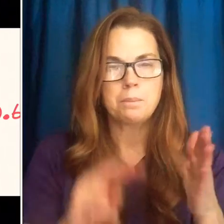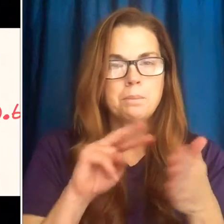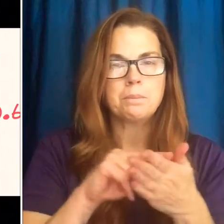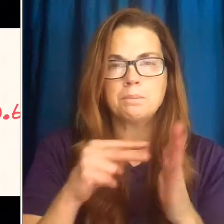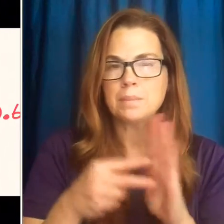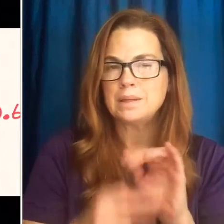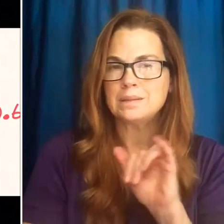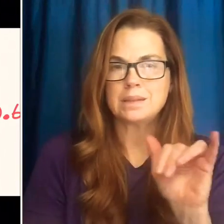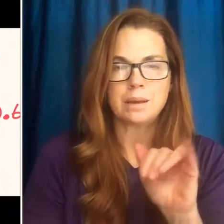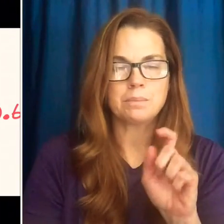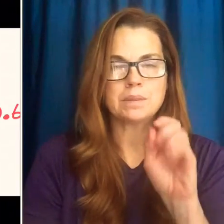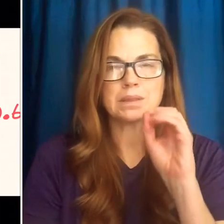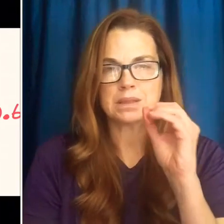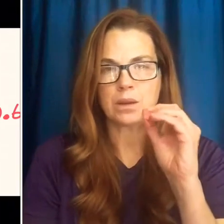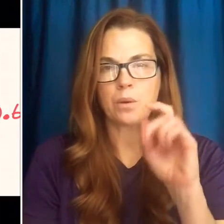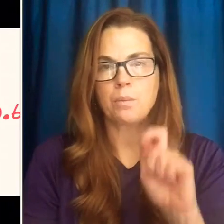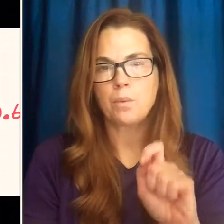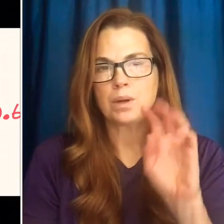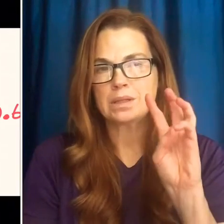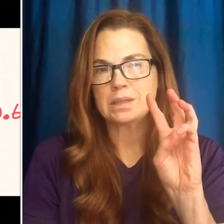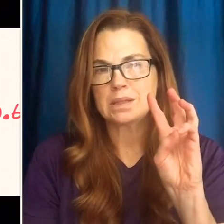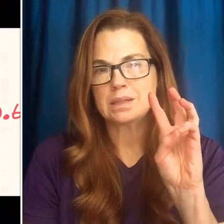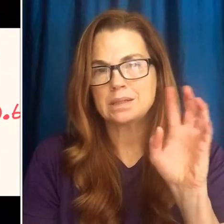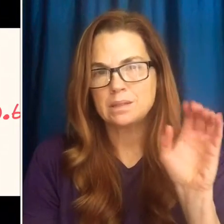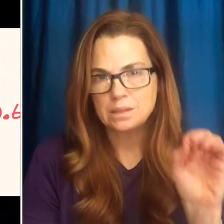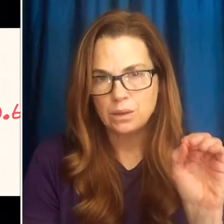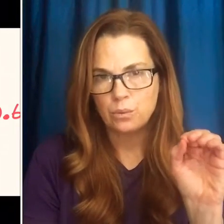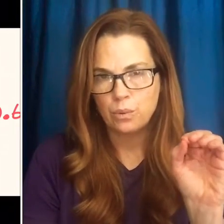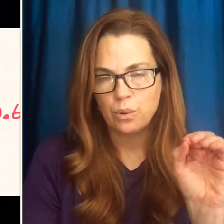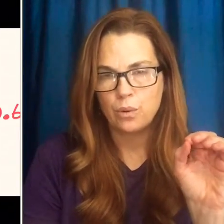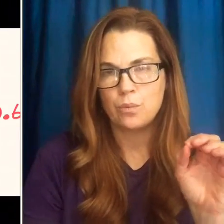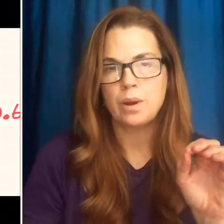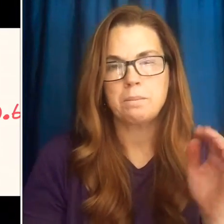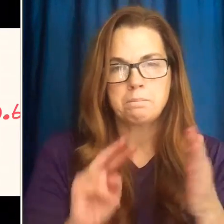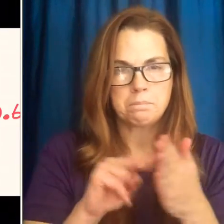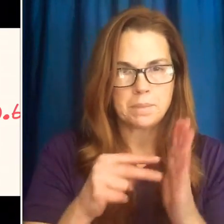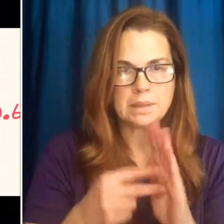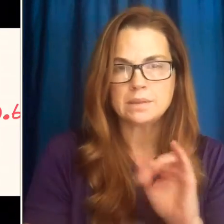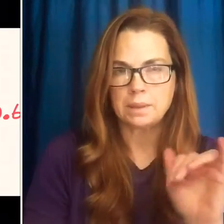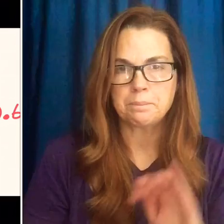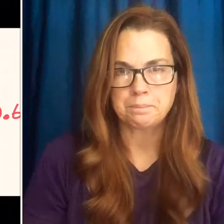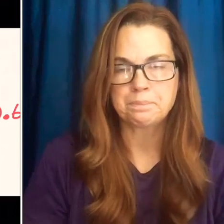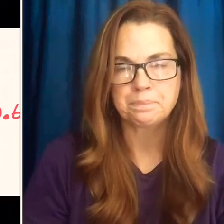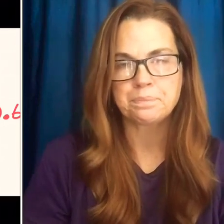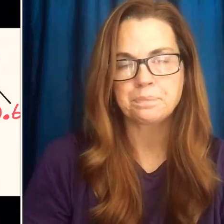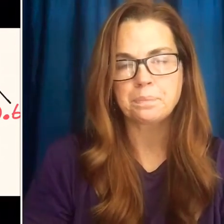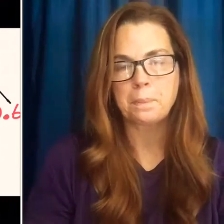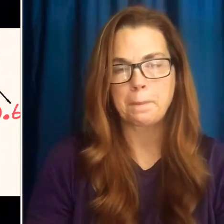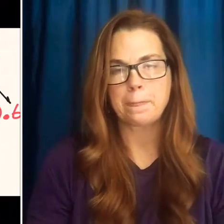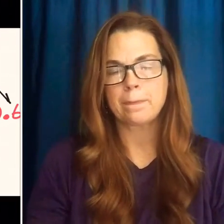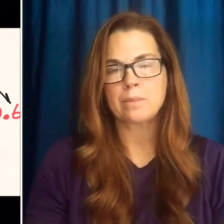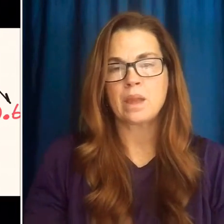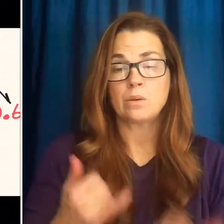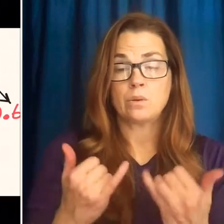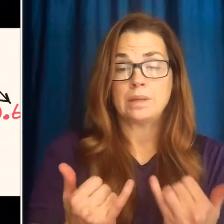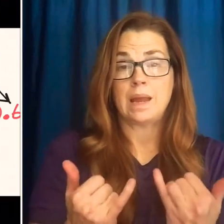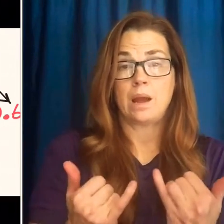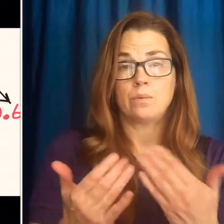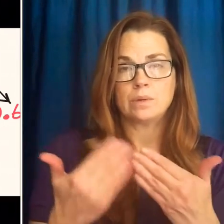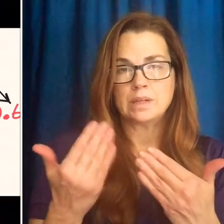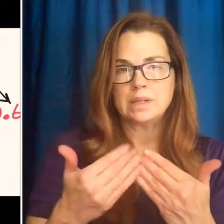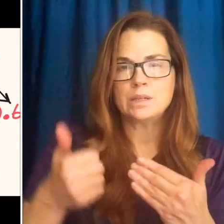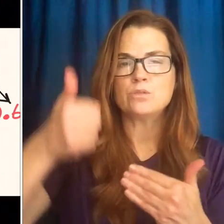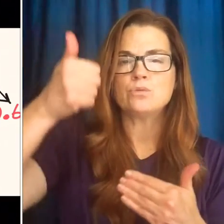60/100. And by placing that 0, I can more easily make a direct comparison between these two